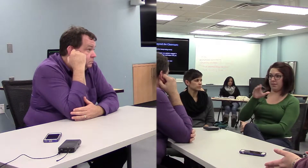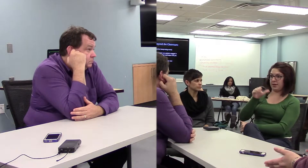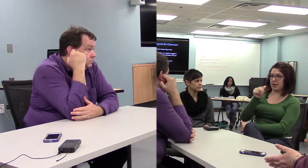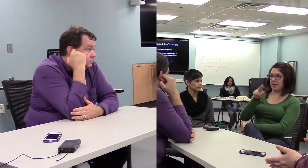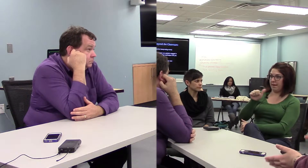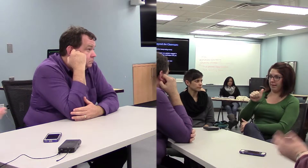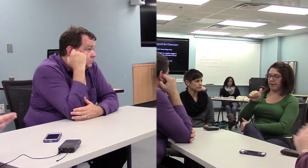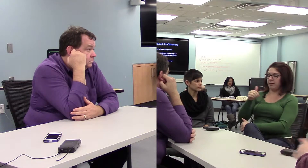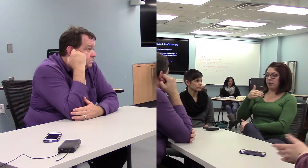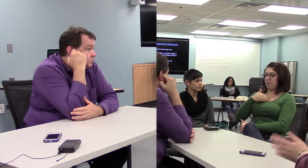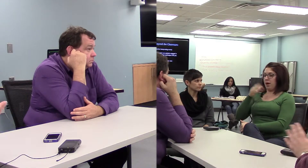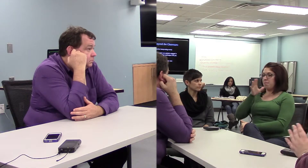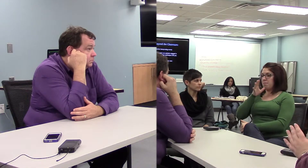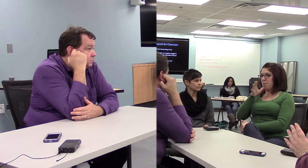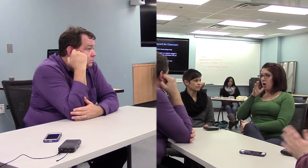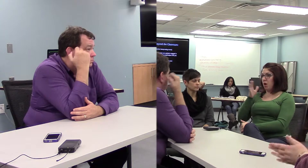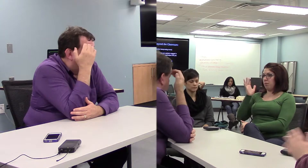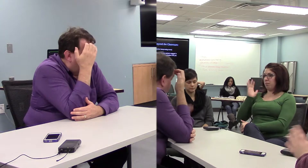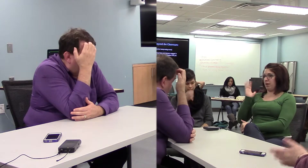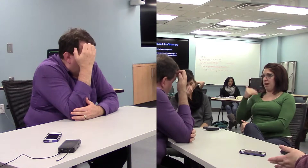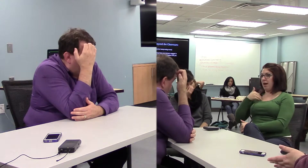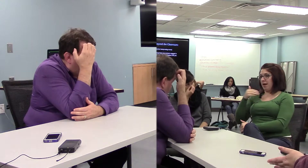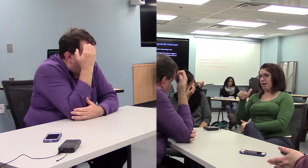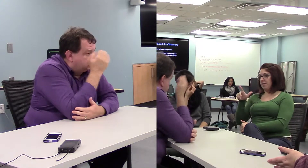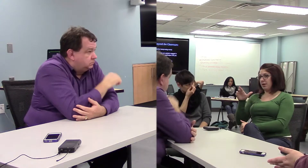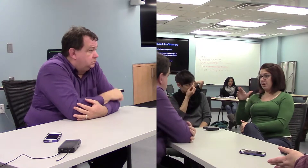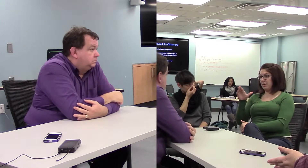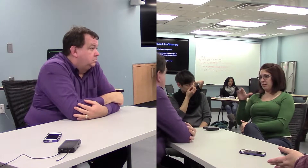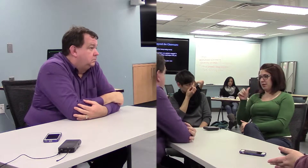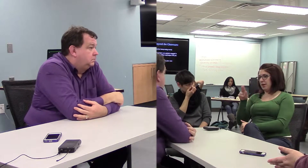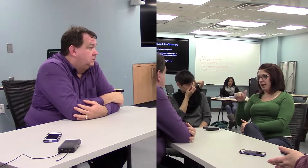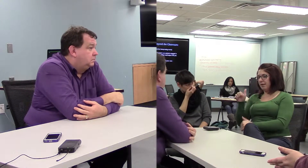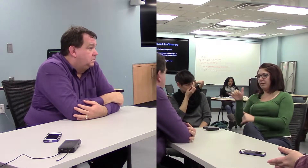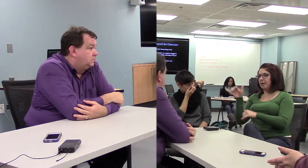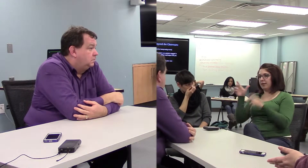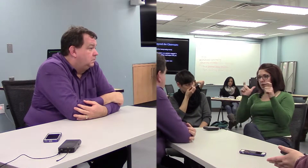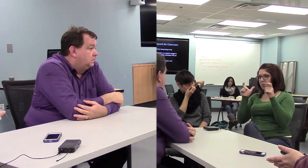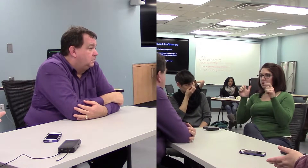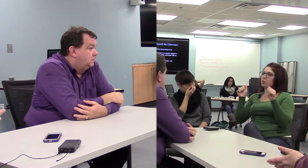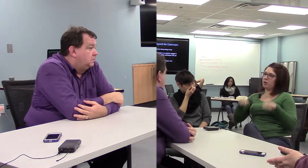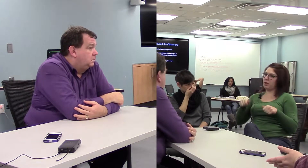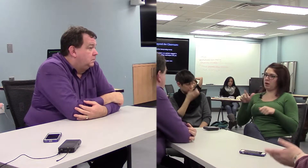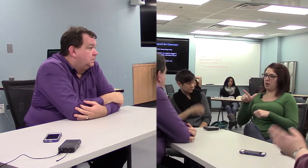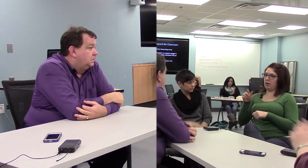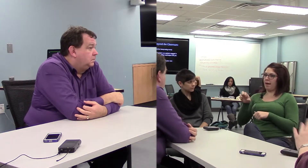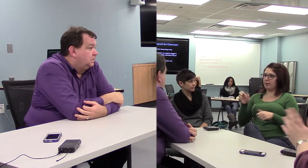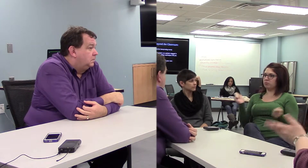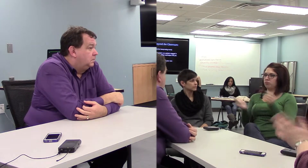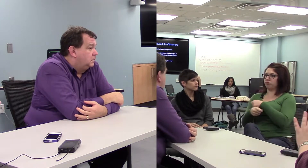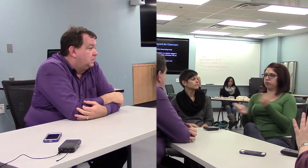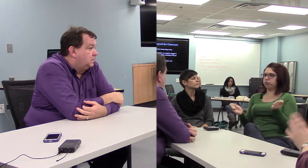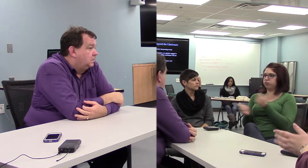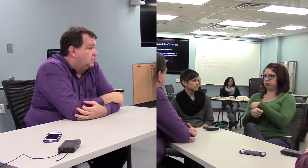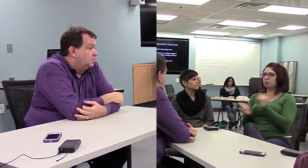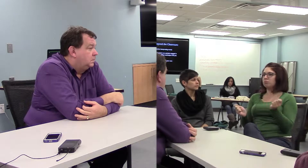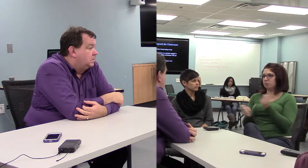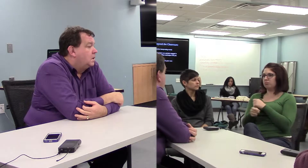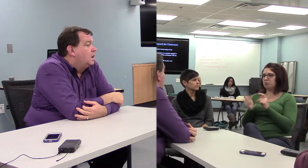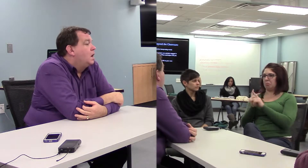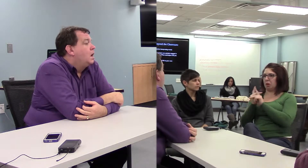So we switch our lenses in and out, and we borrow lenses from each other, and they both